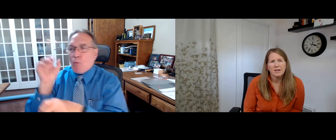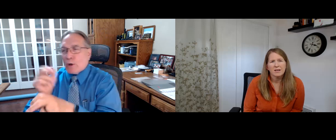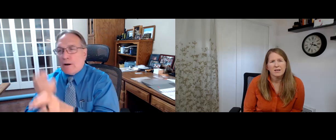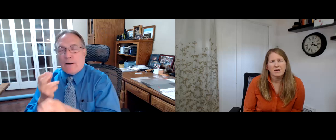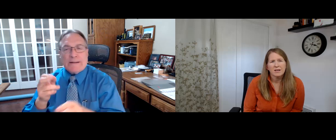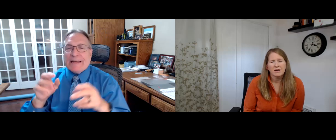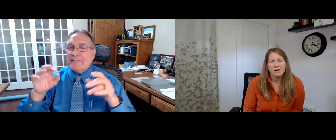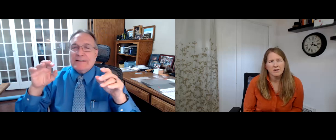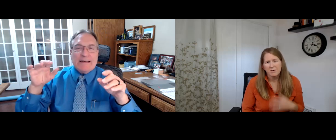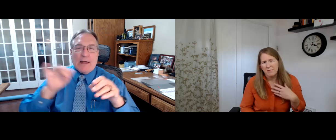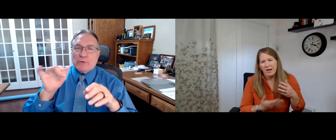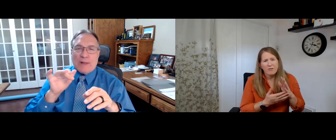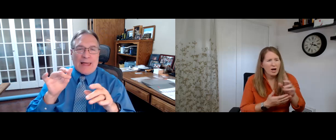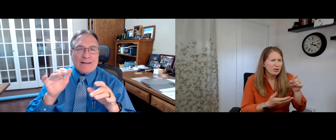work hard. And it was like,